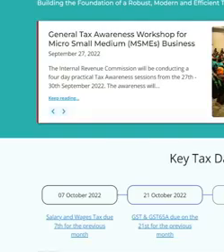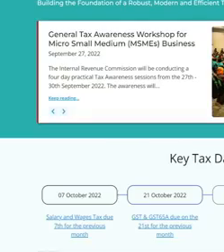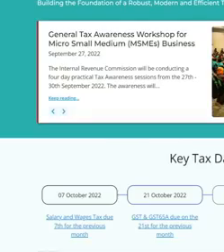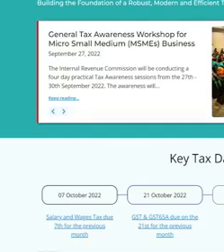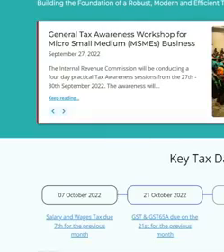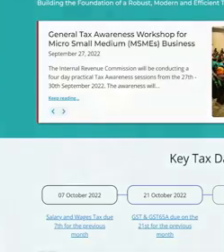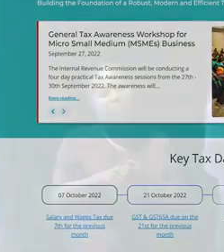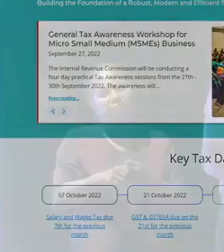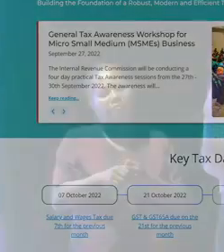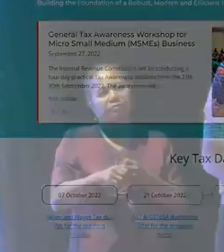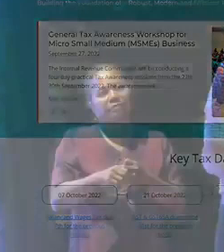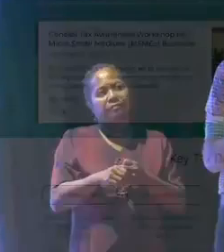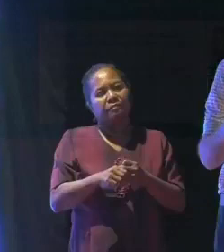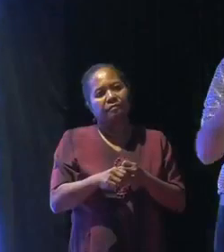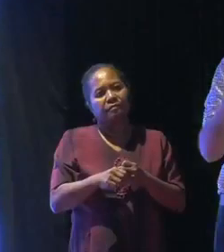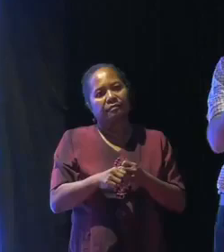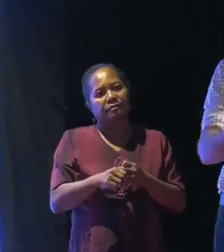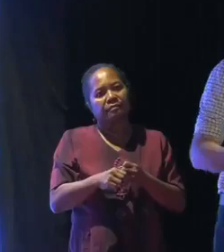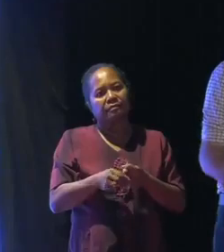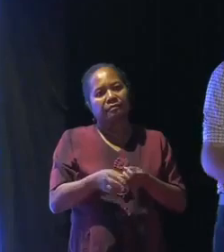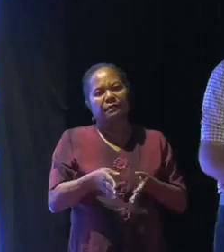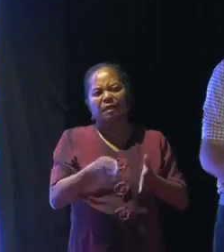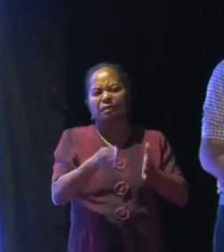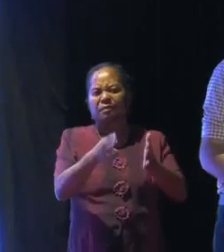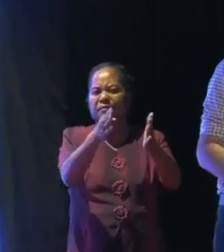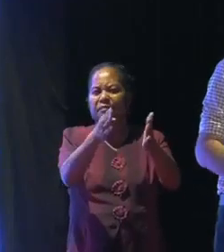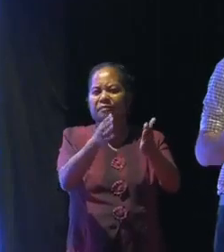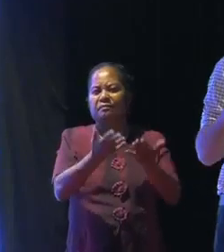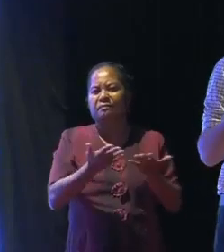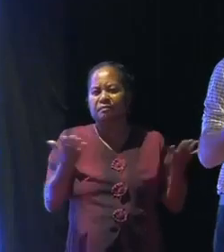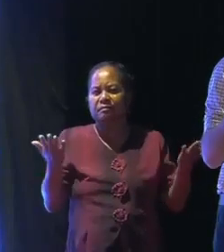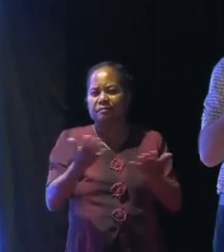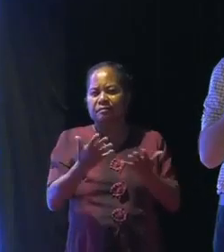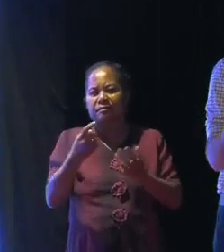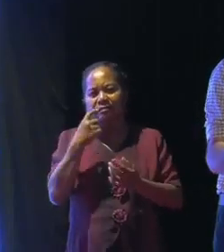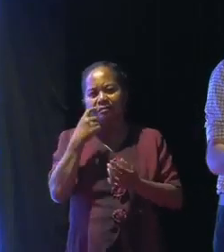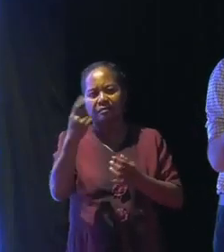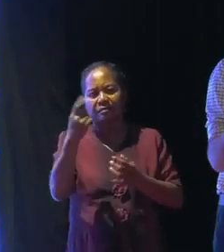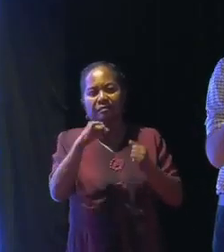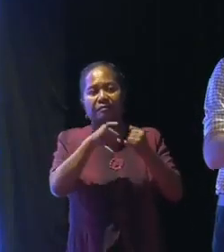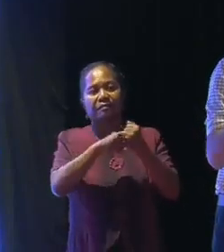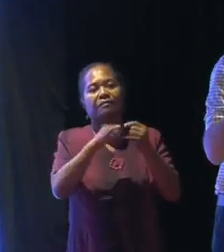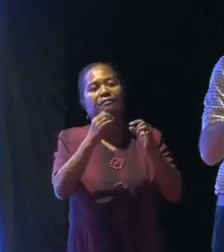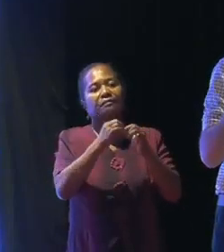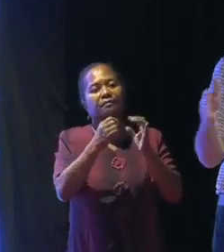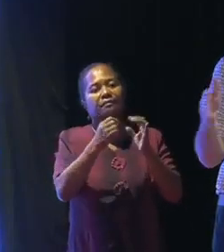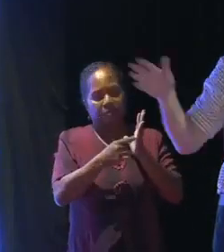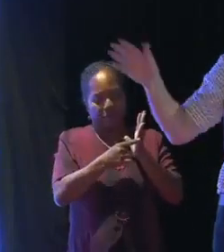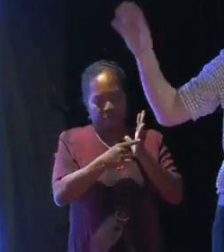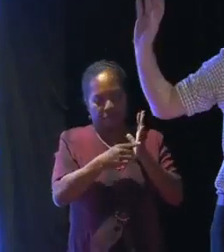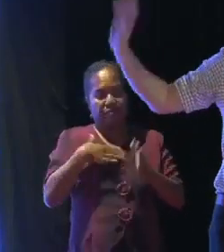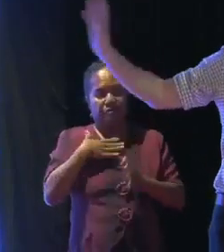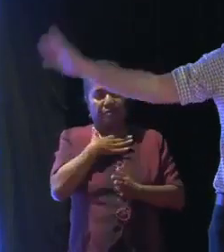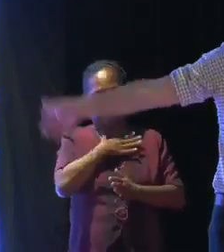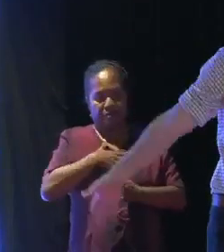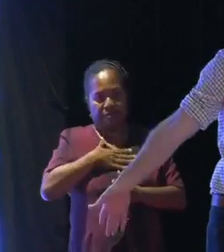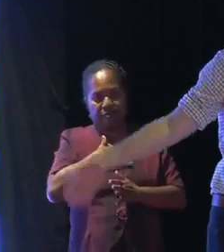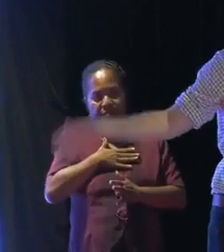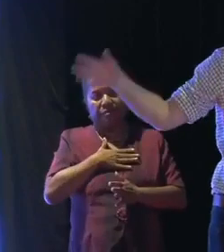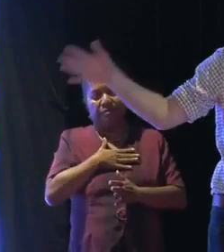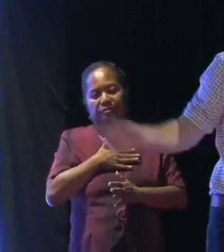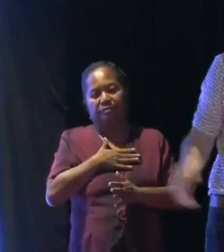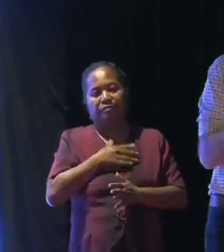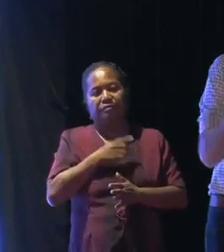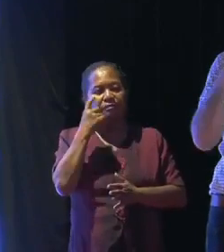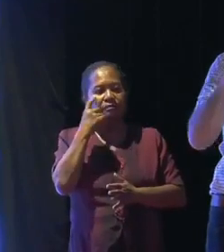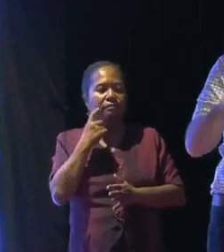sort of a logical flow where you can find if you're an SBT, if you're interested in SBT, you can find that easily just by going to